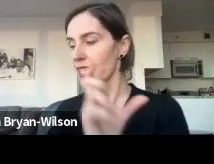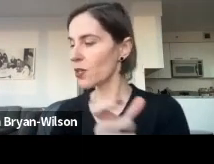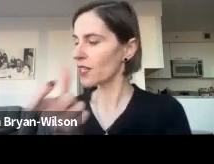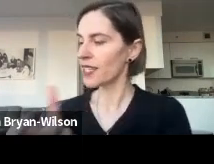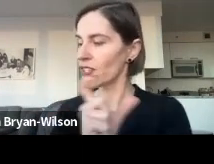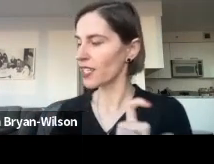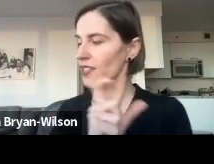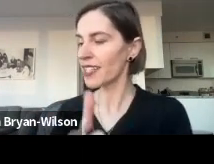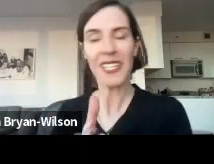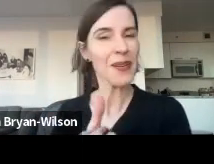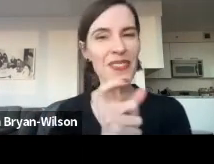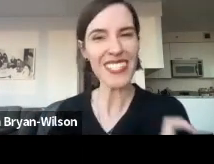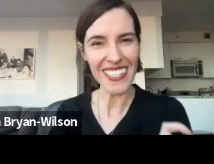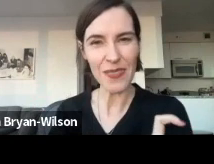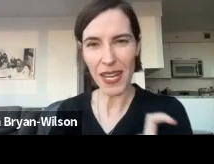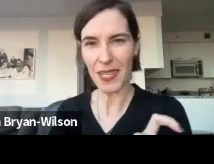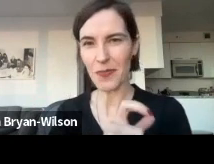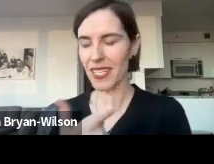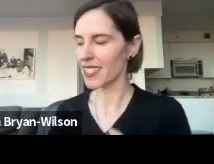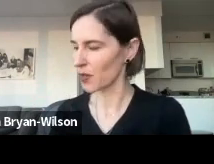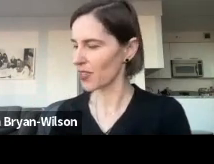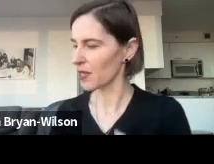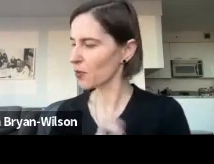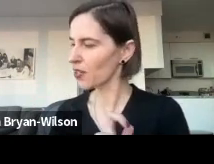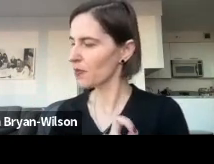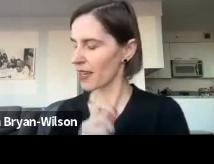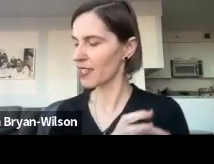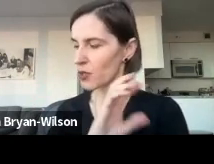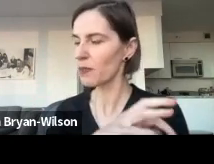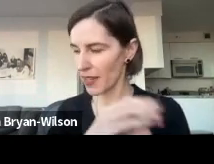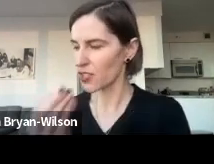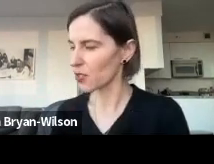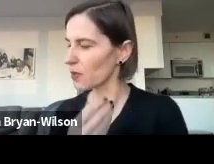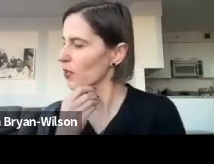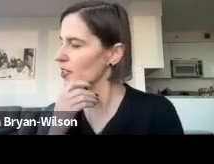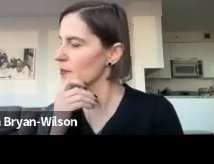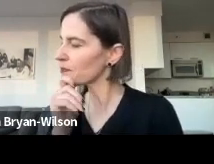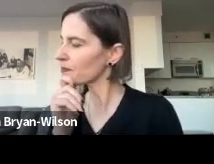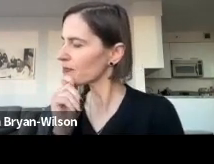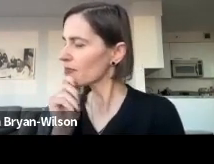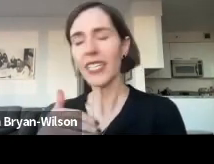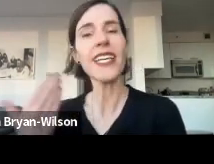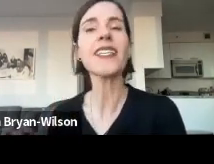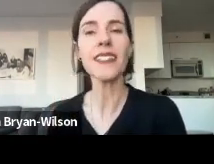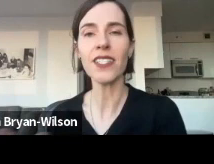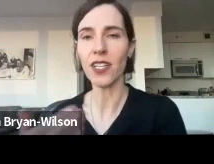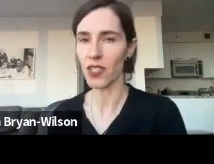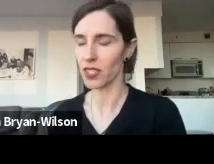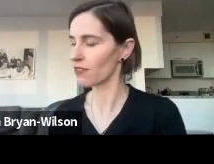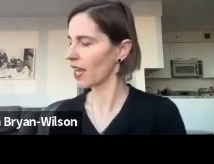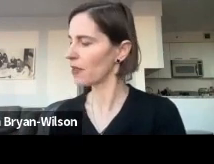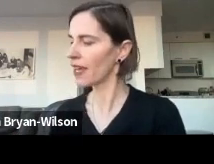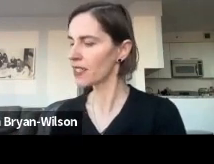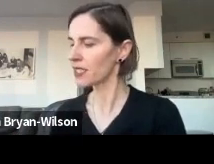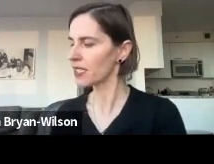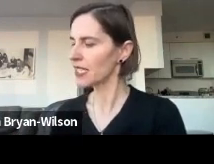stories, and note that these are near synonyms, the embellishment or the embroider, to embellish or to embroider. It takes us into the question